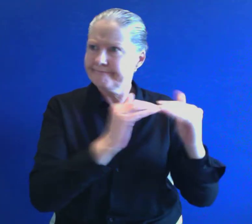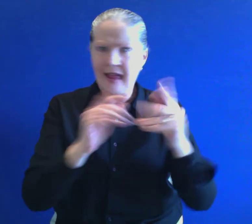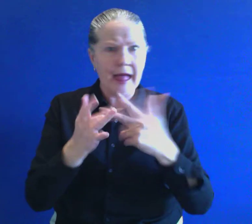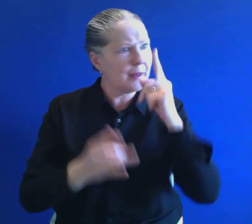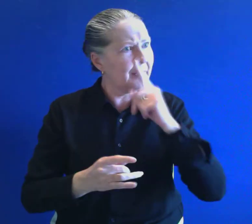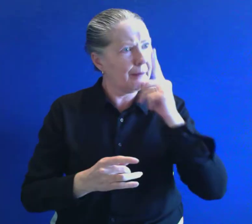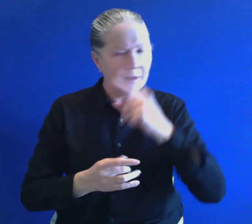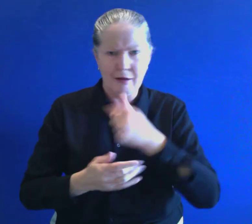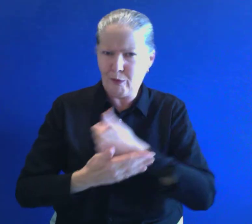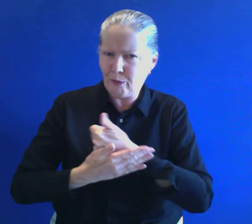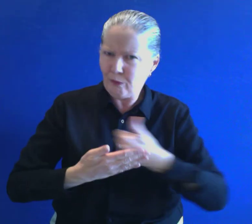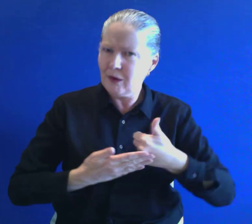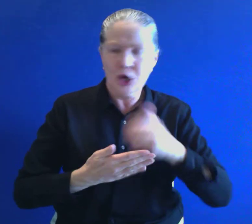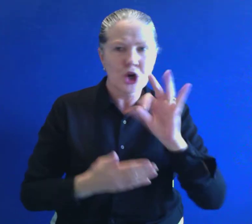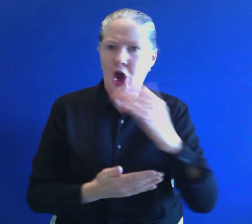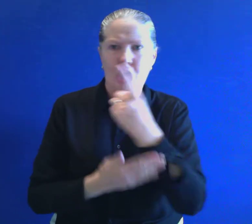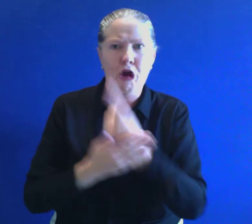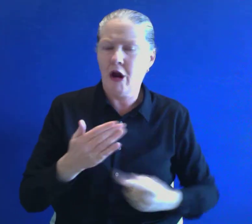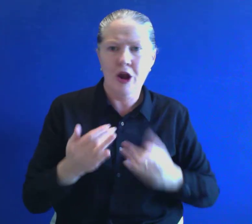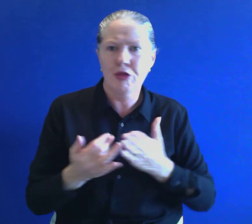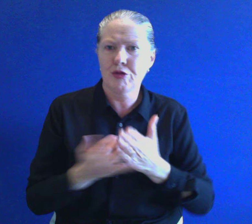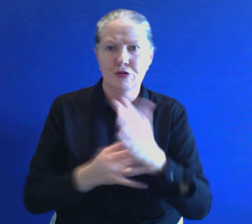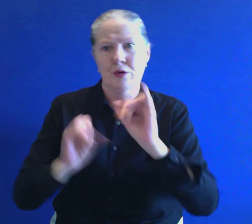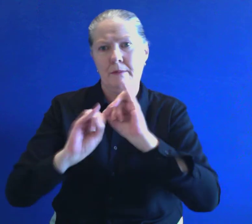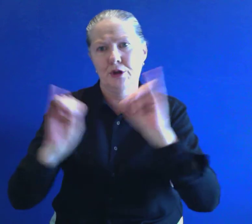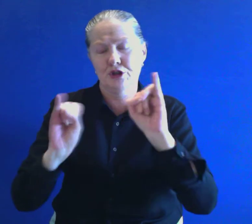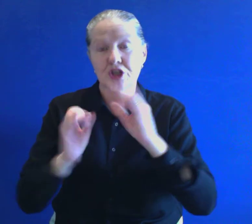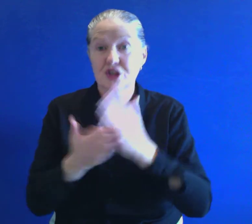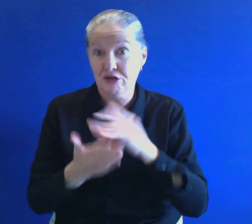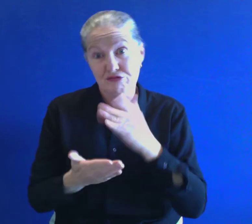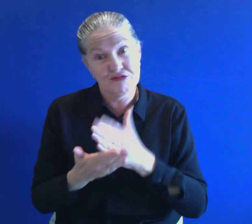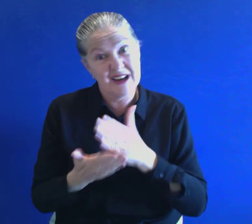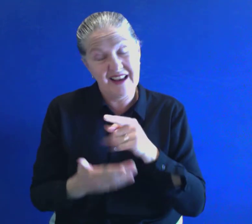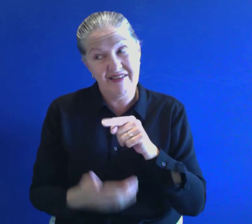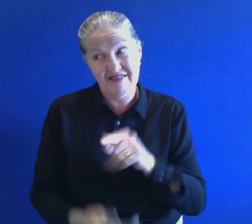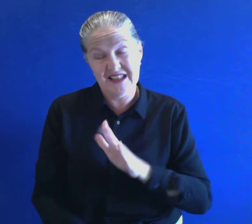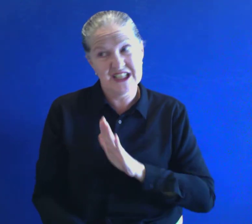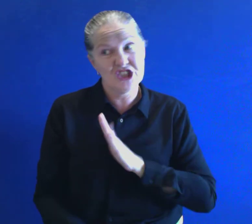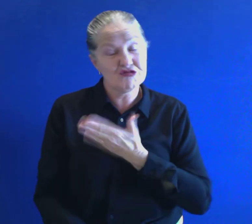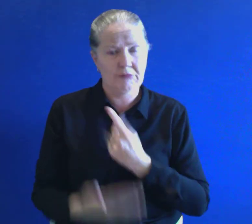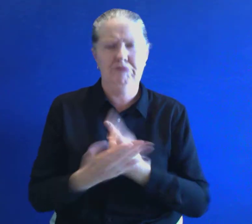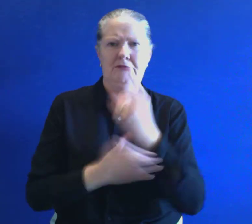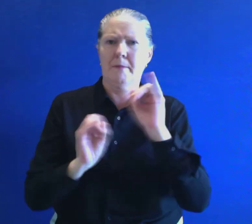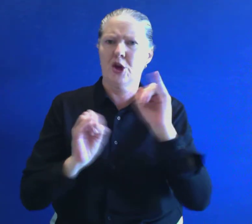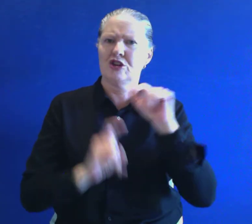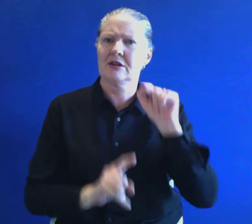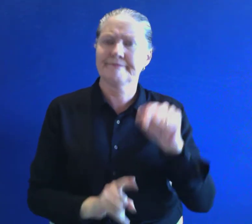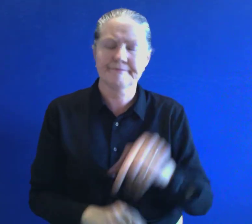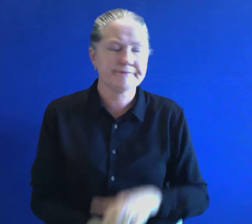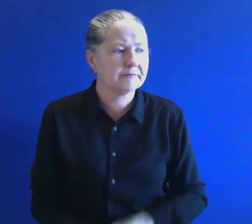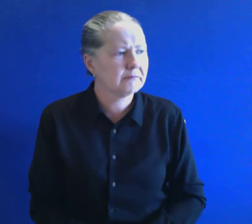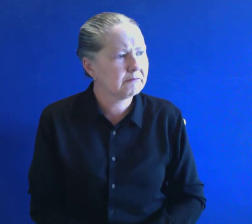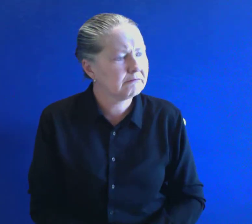just in times of emergency so that's been really really interesting. So what about you know just in general on